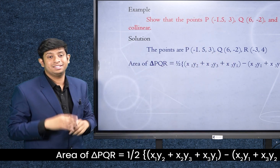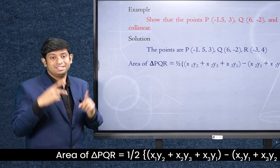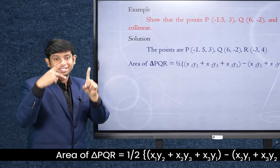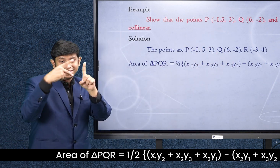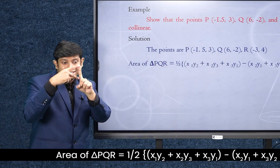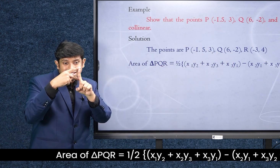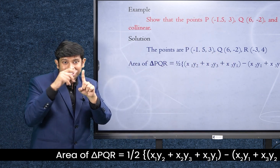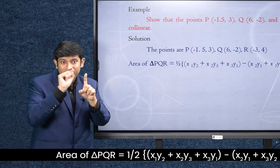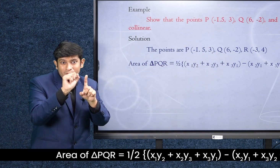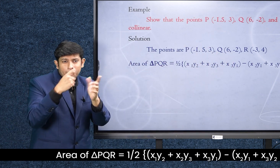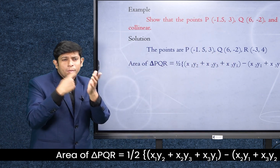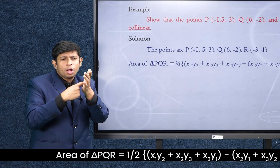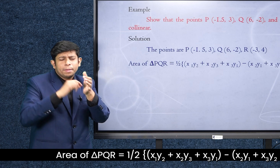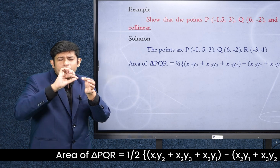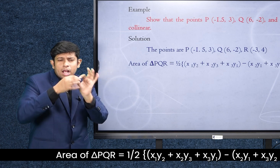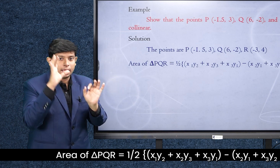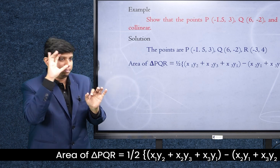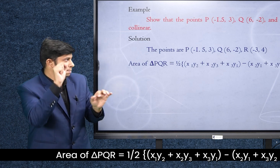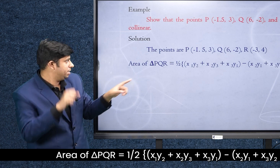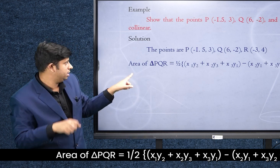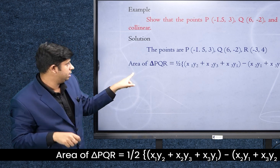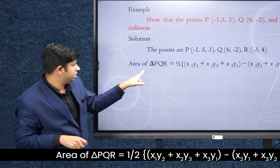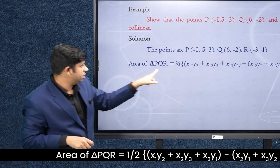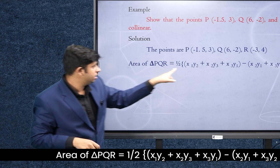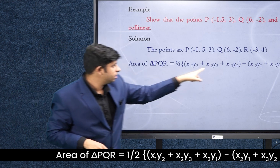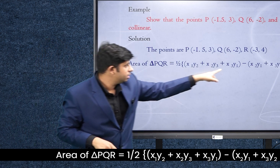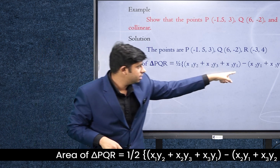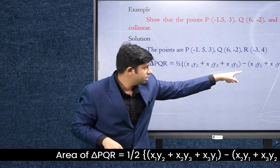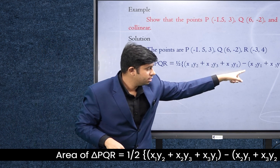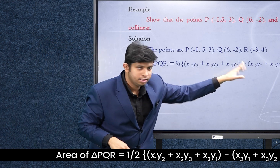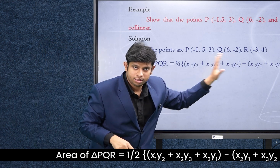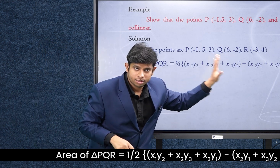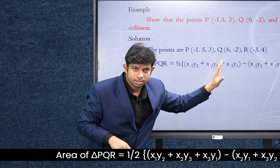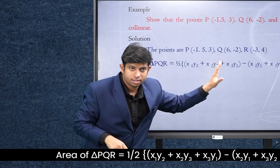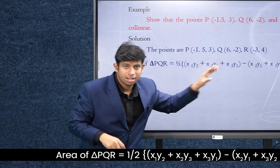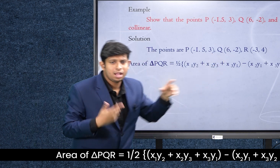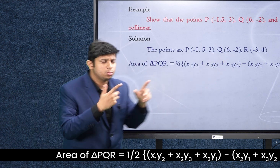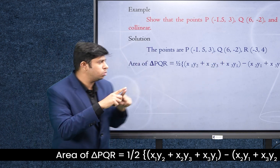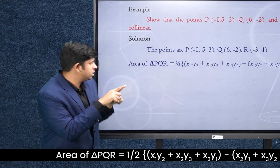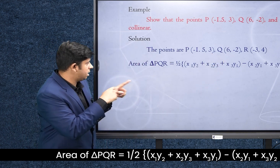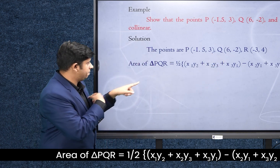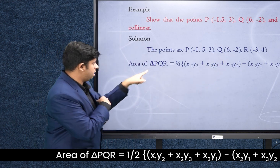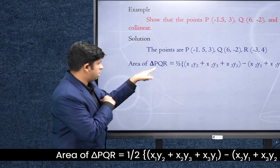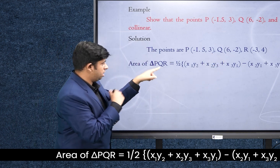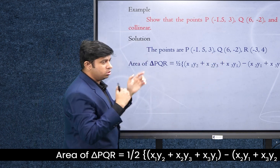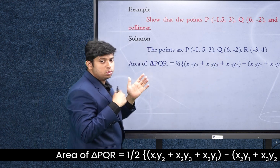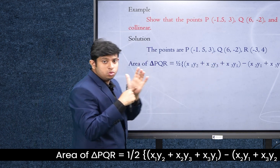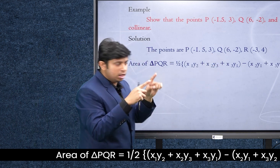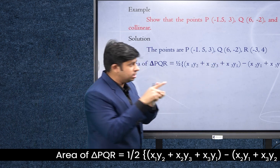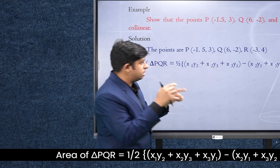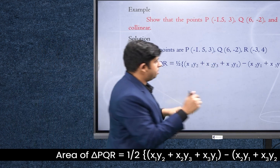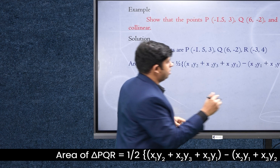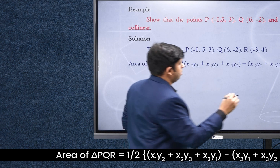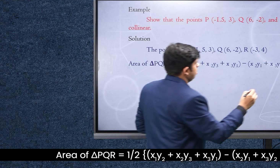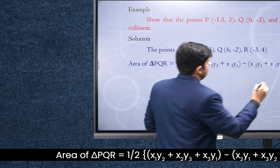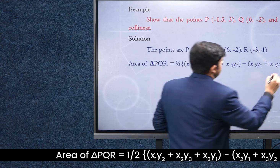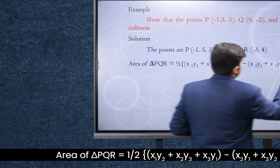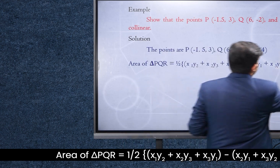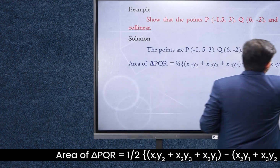Area of triangle PQR is equal to half into x1 into y2 plus x2 into y3 plus x3 into y1